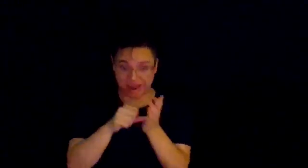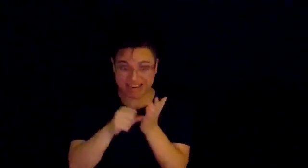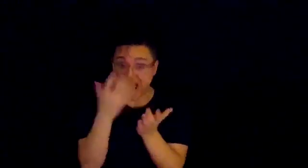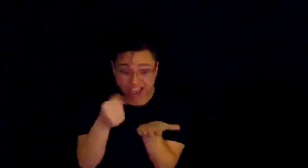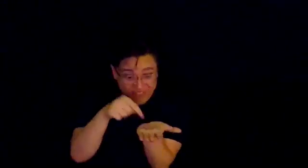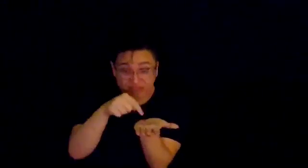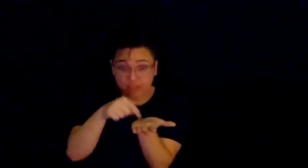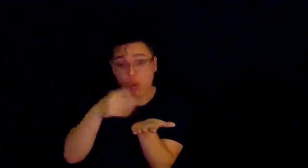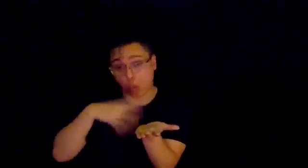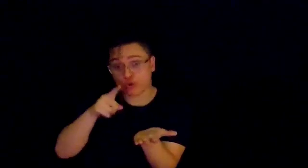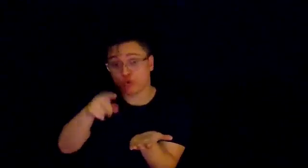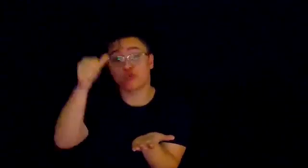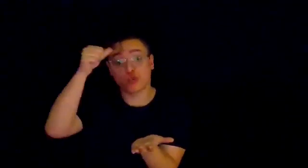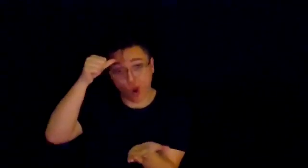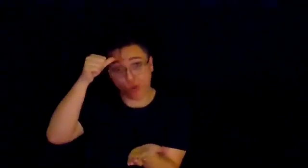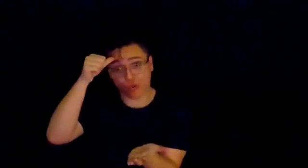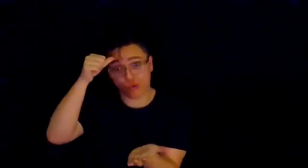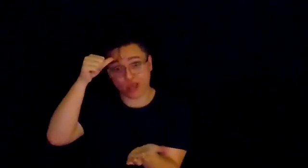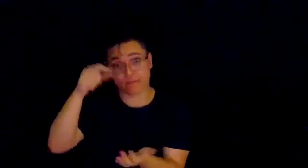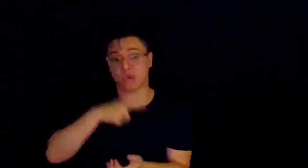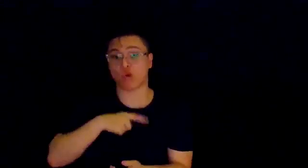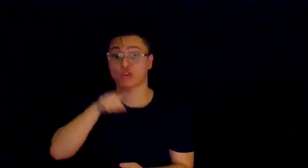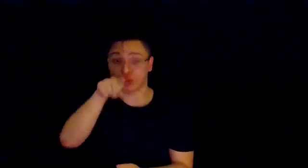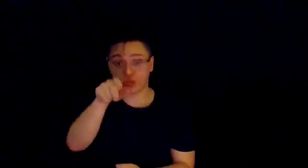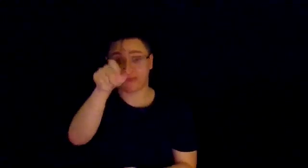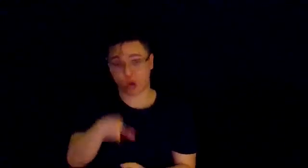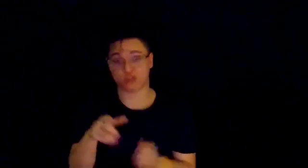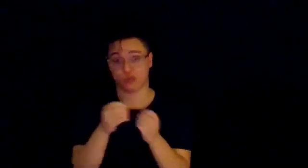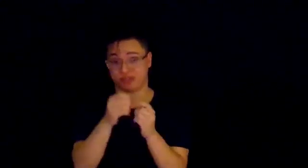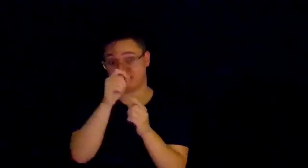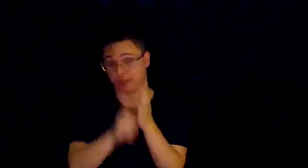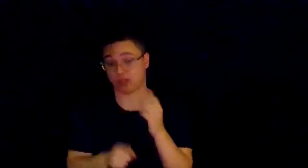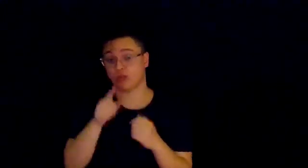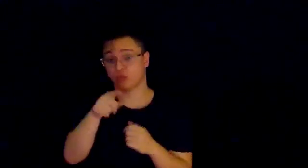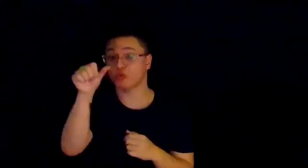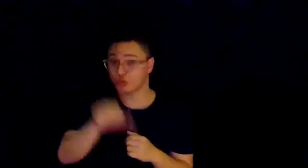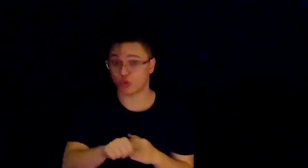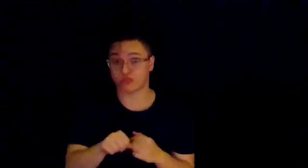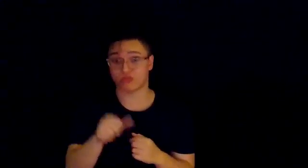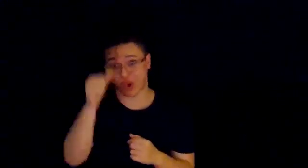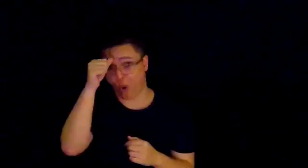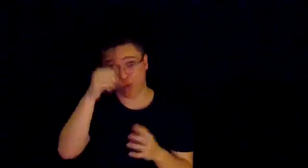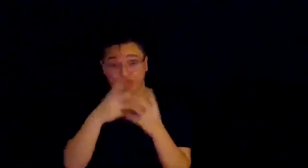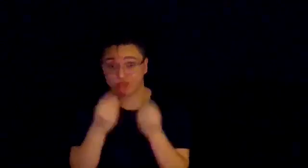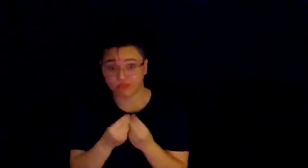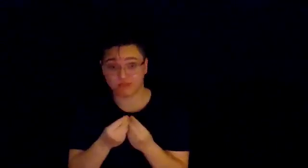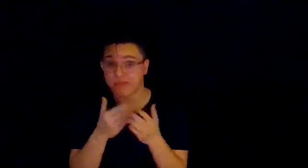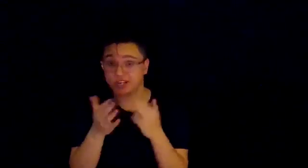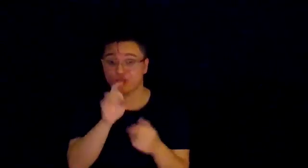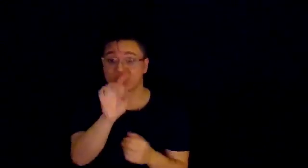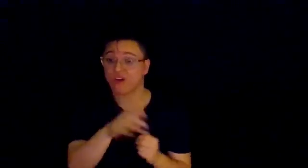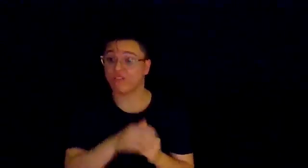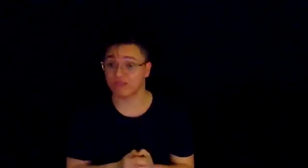you're receiving, the money that you're getting, and how you can manage it, because you are the person who